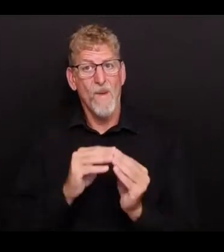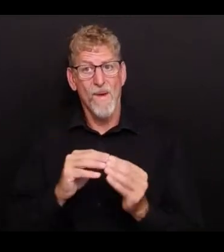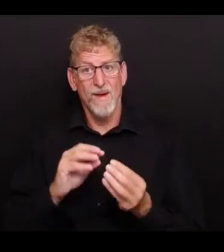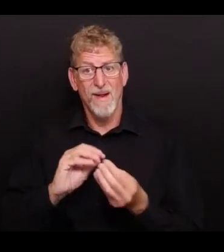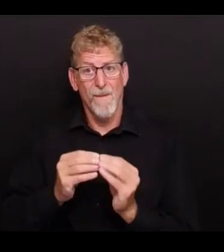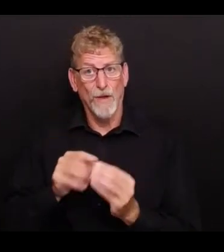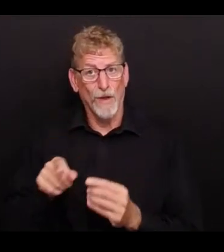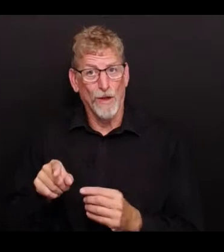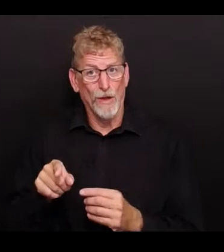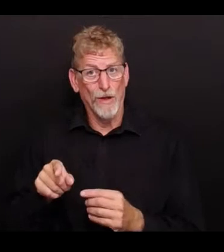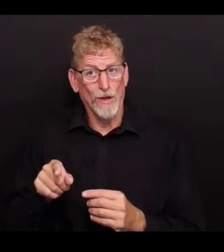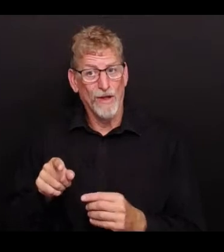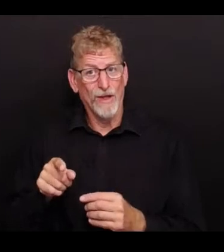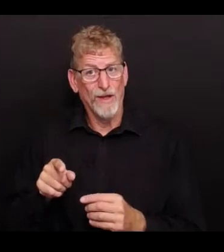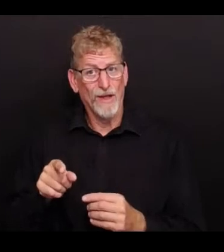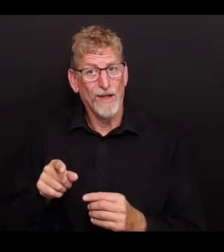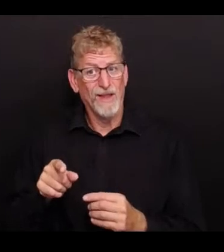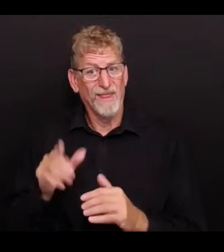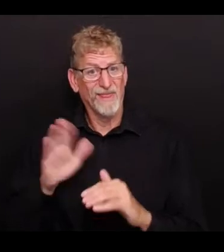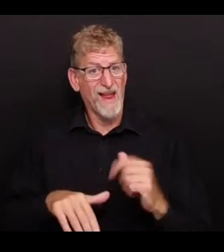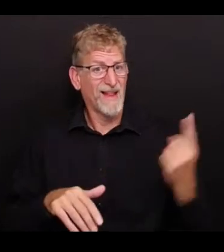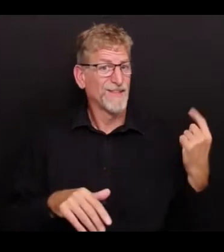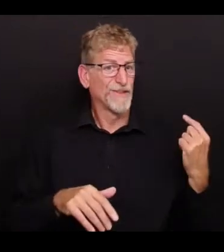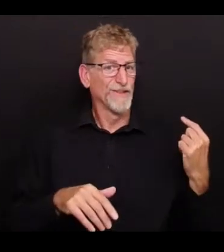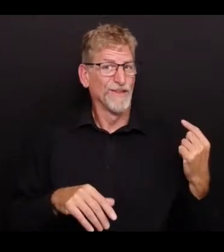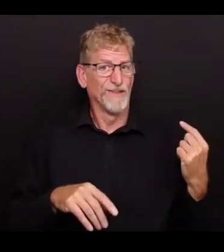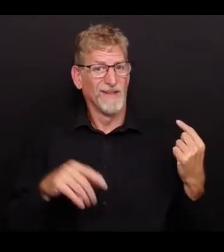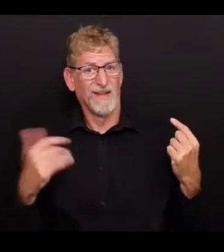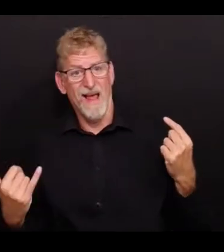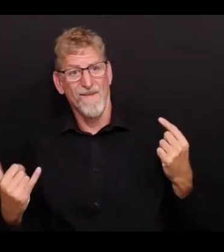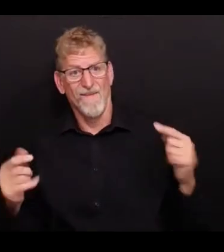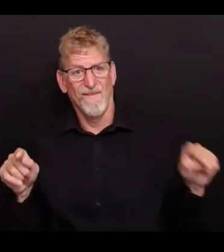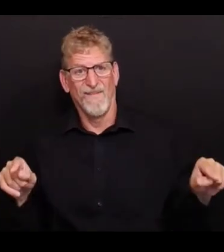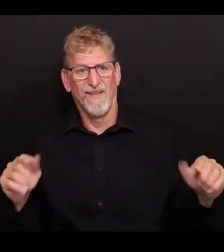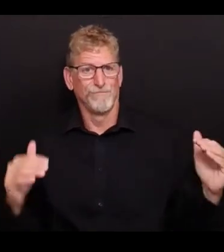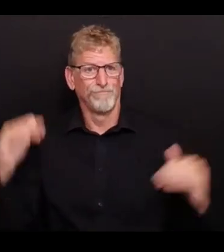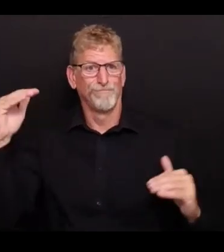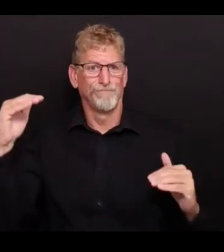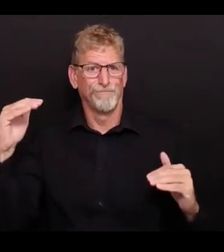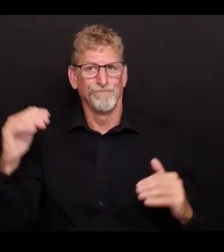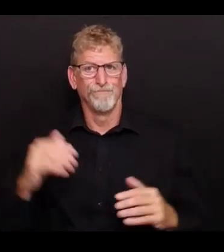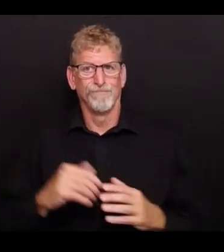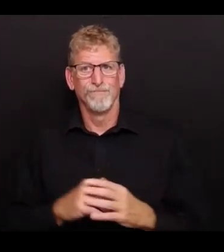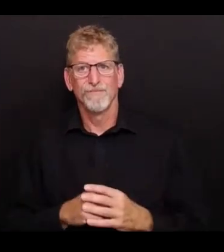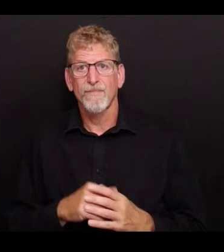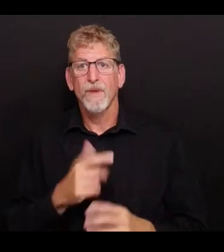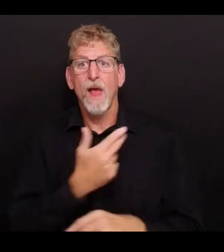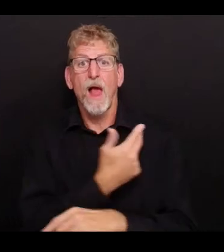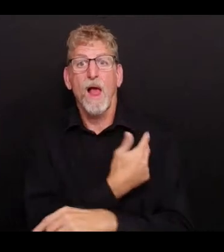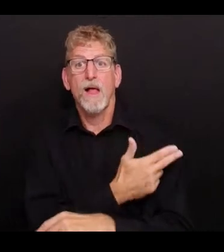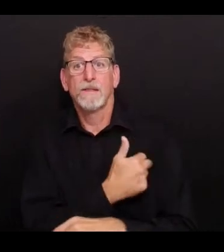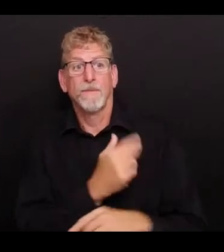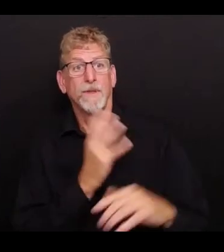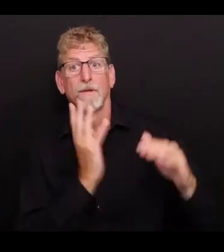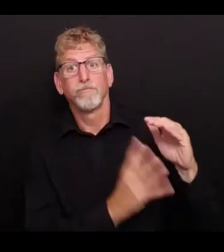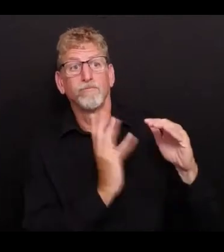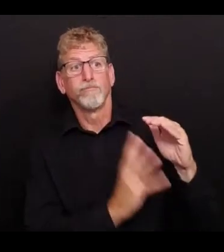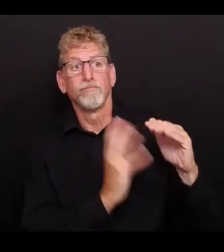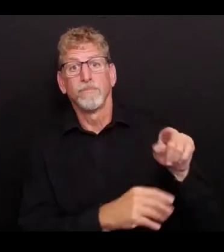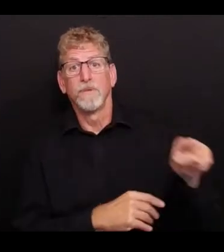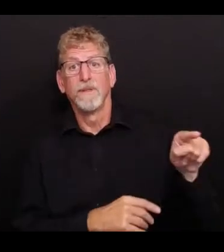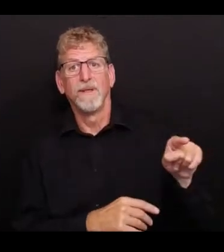last fall. And then when we look at hospitalization, so the proportion of cases in children who are